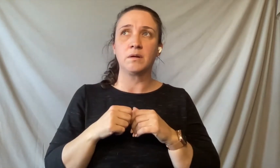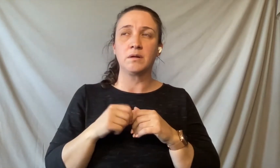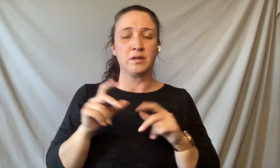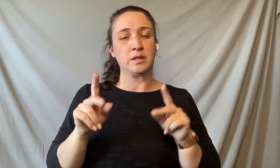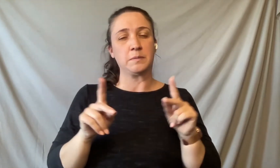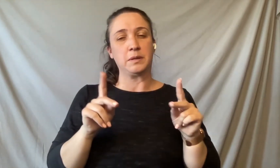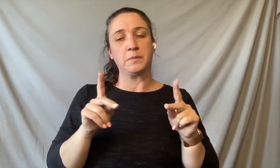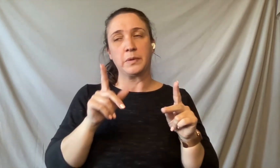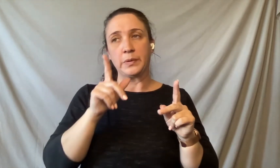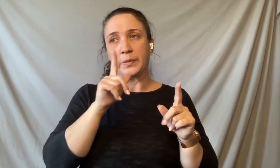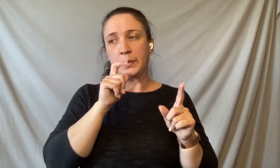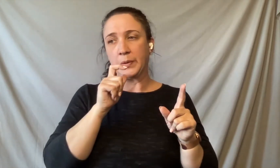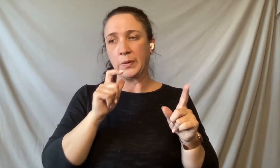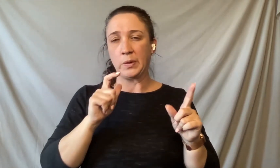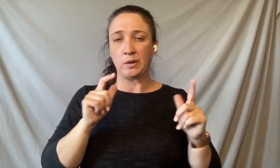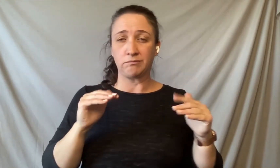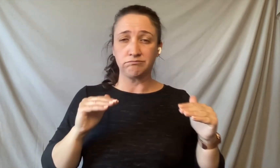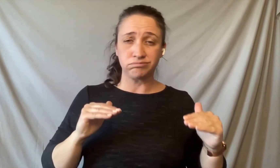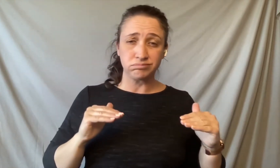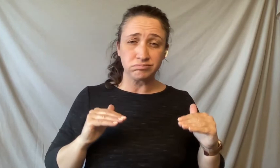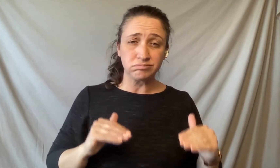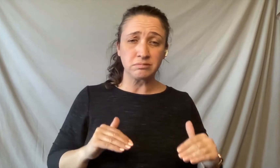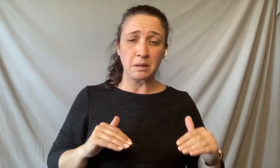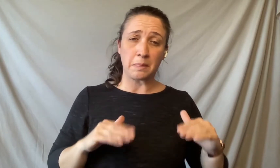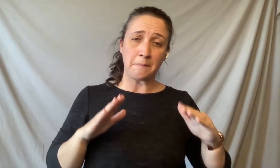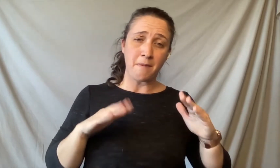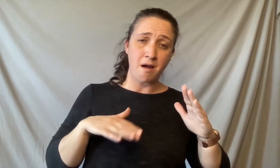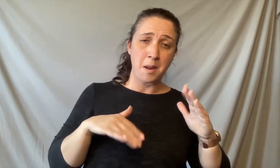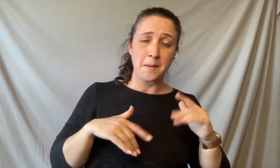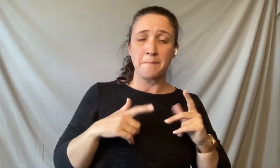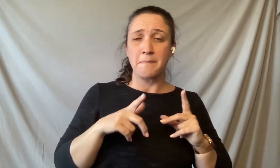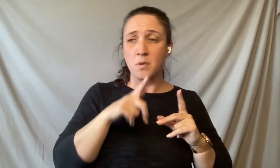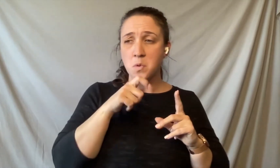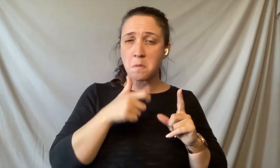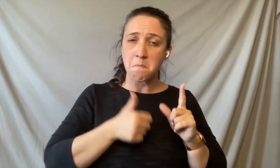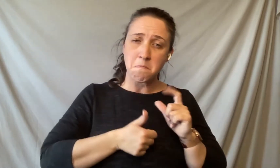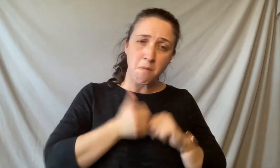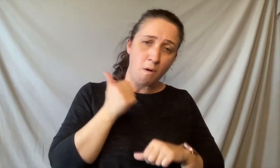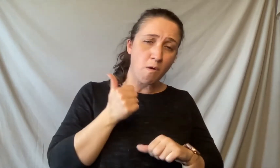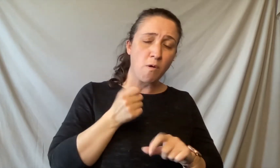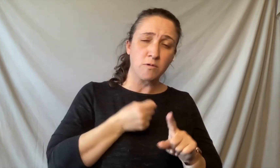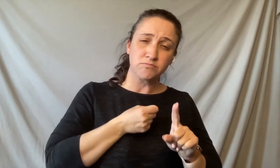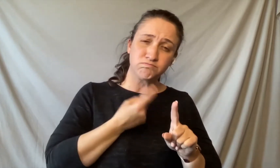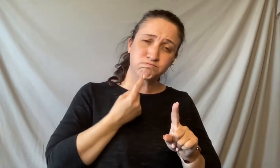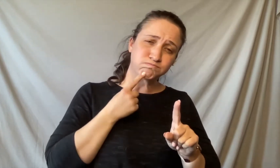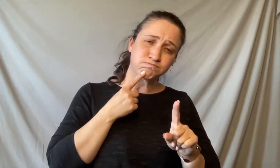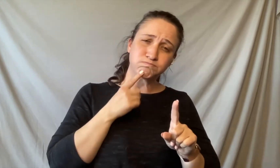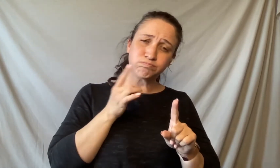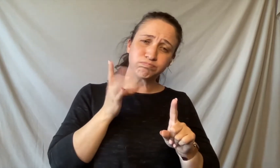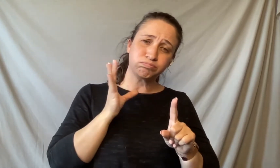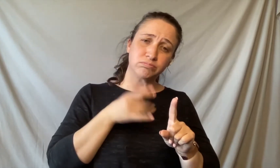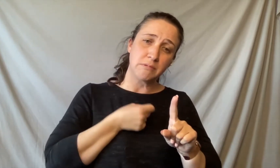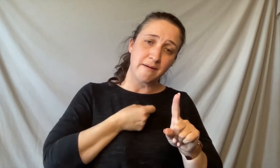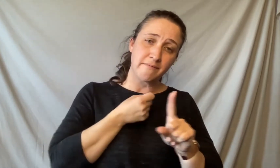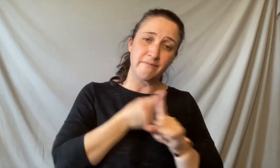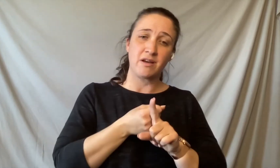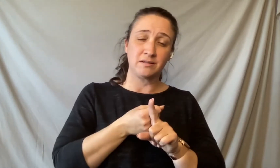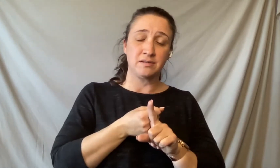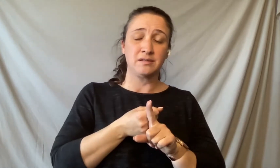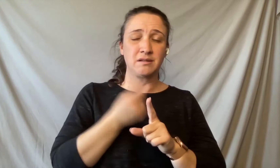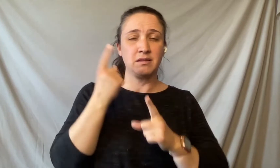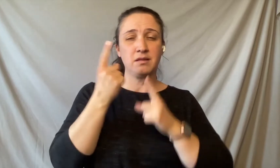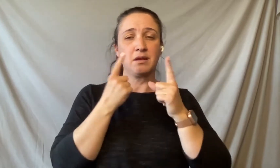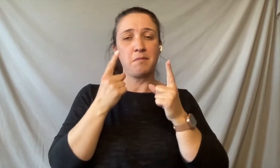end and the people who are the most severely affected, and think about